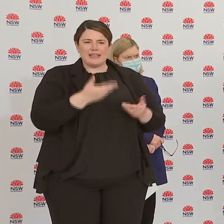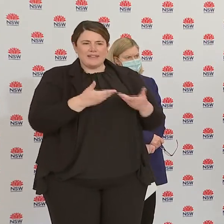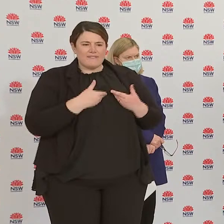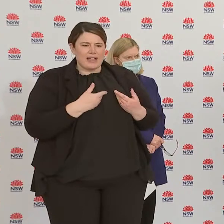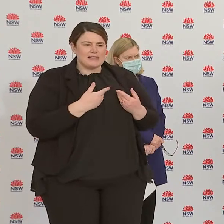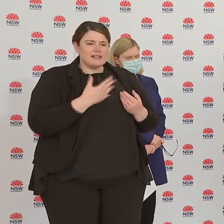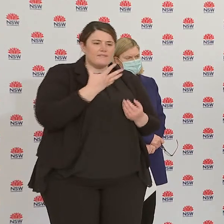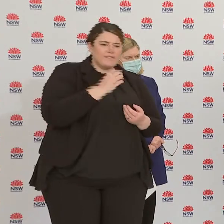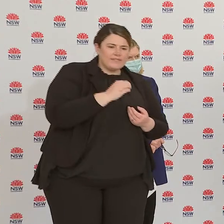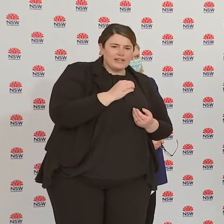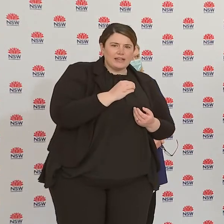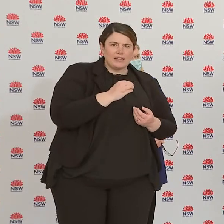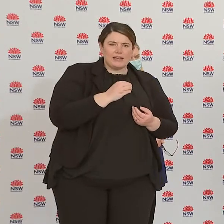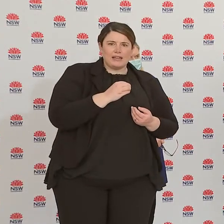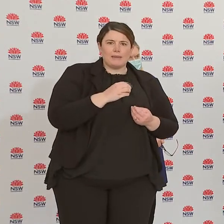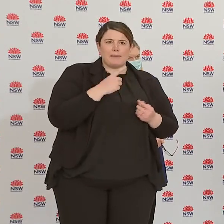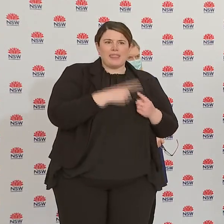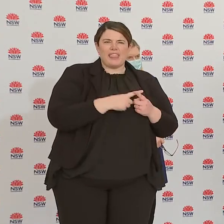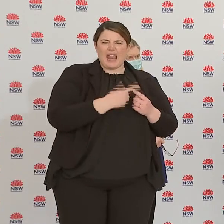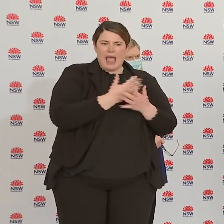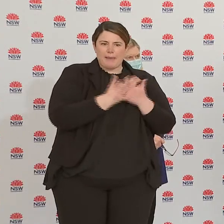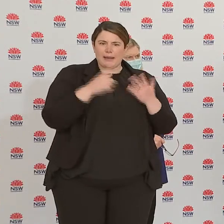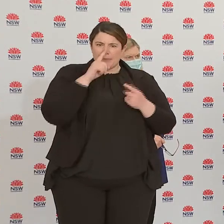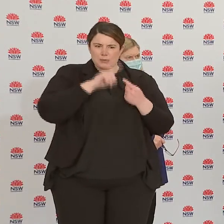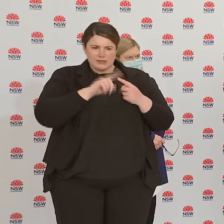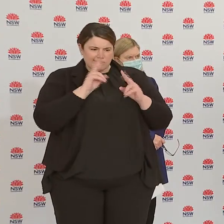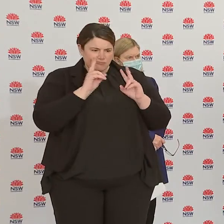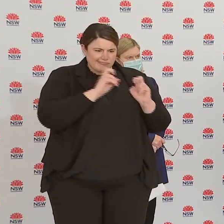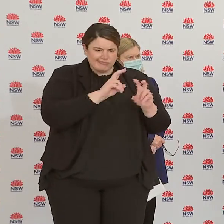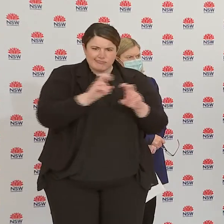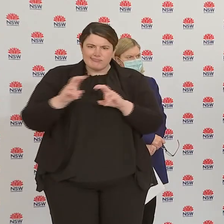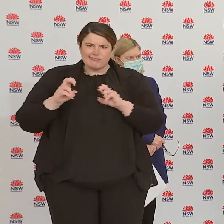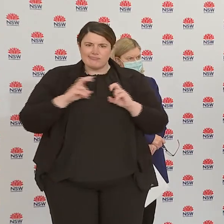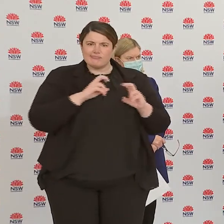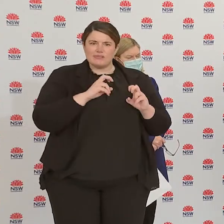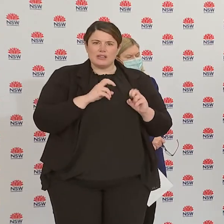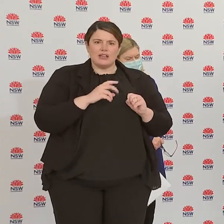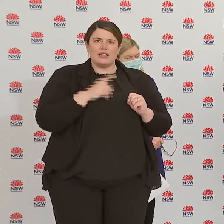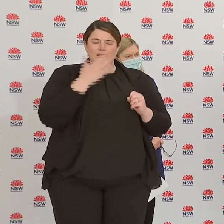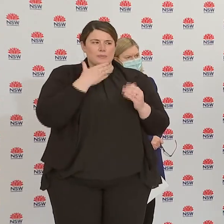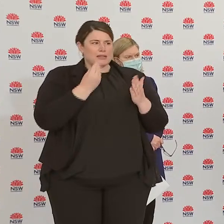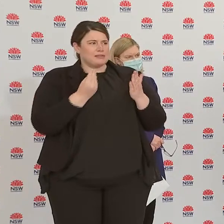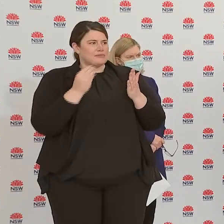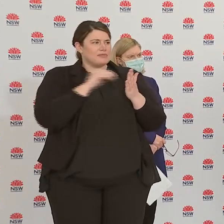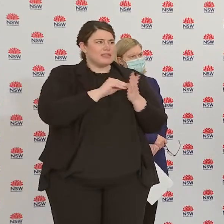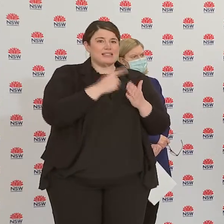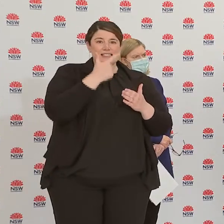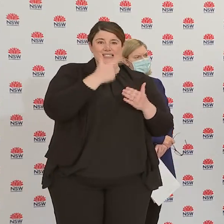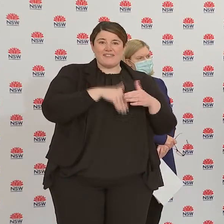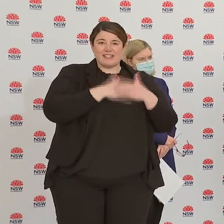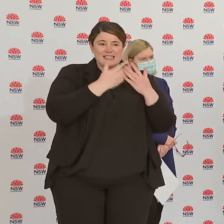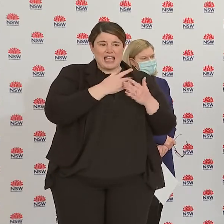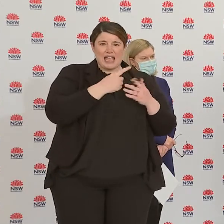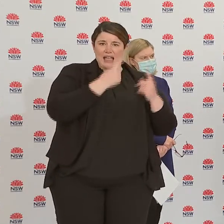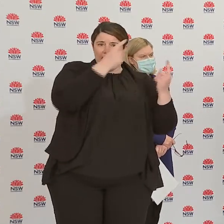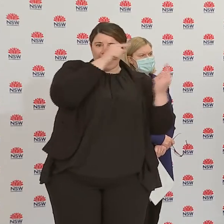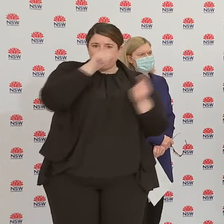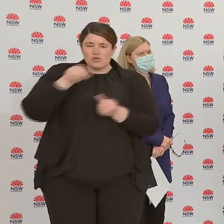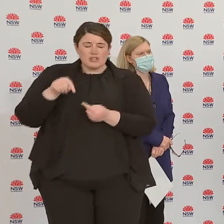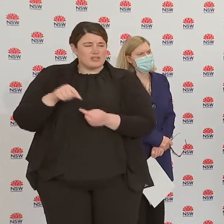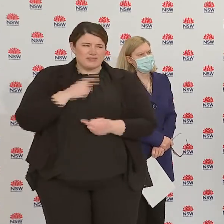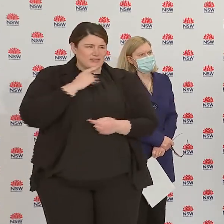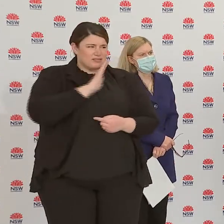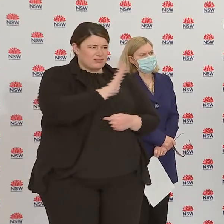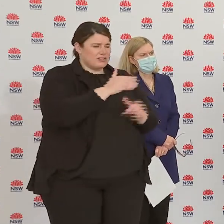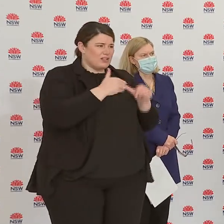always a large number being under investigation. Will you undertake to publish either a 7-day rolling average? Oh, we do. We already do.